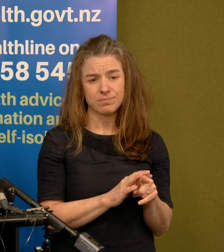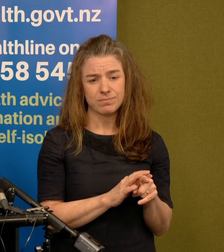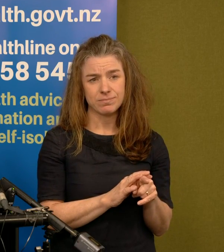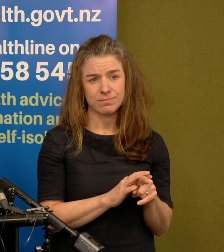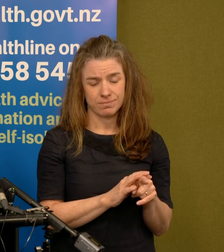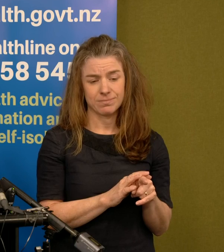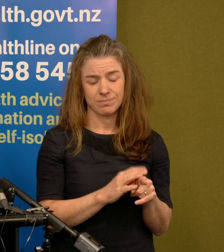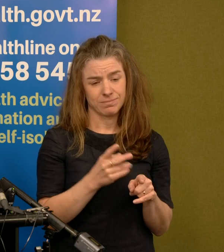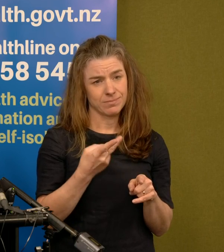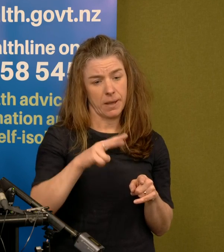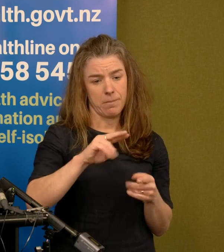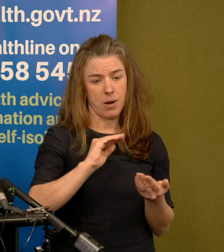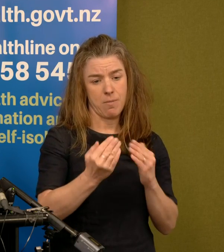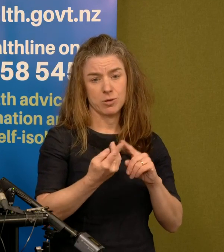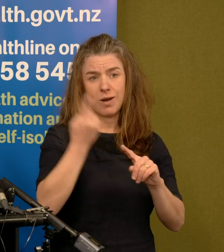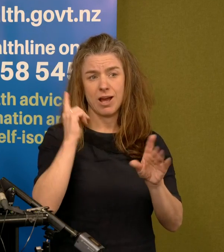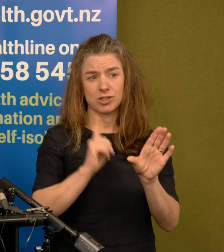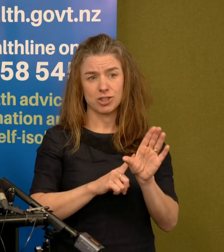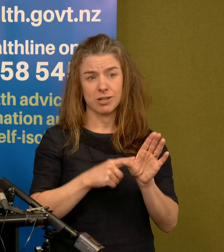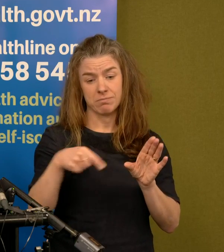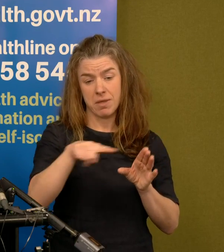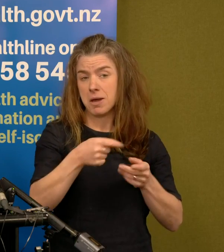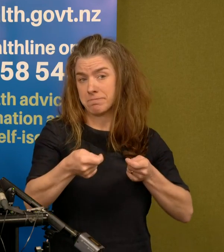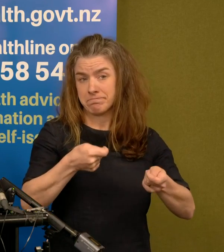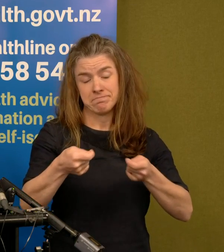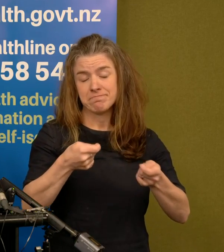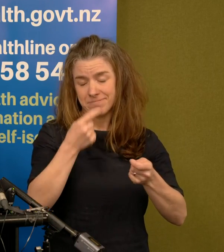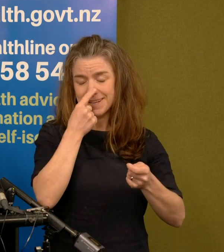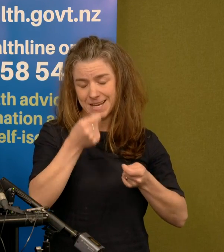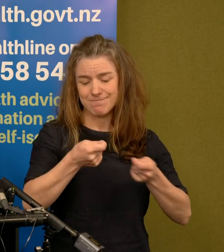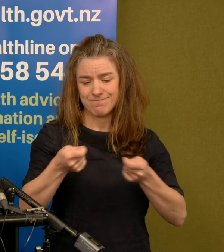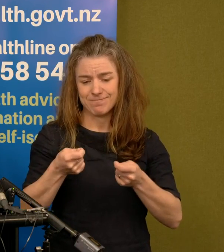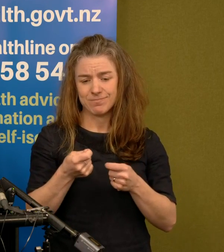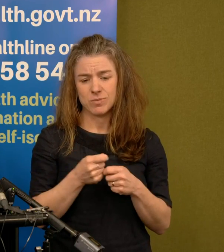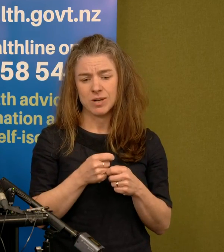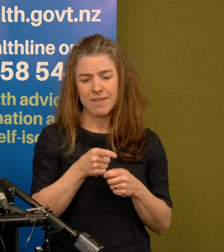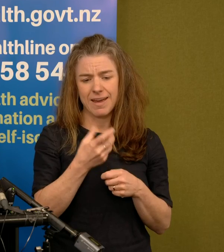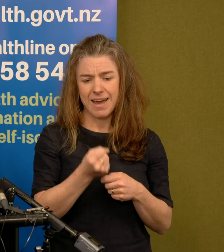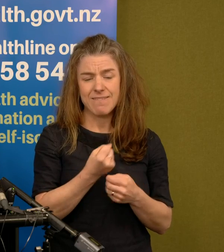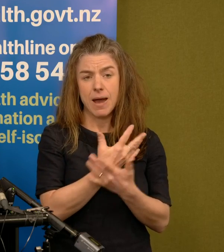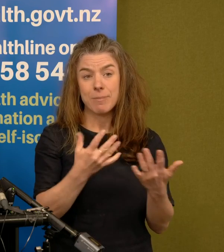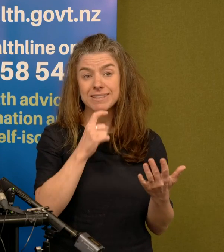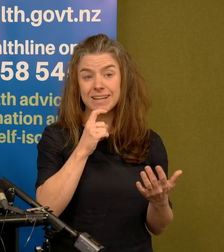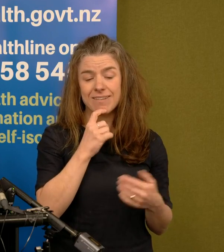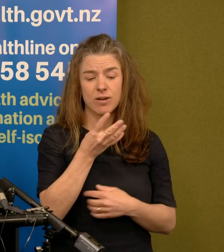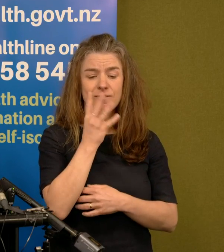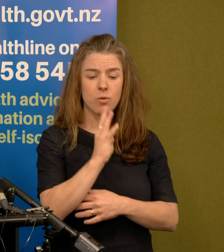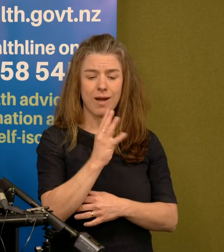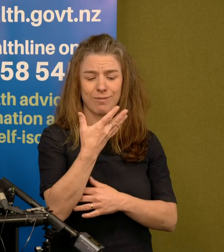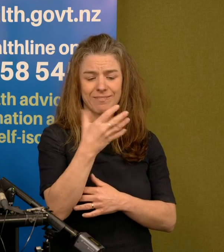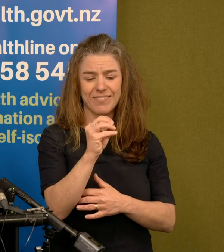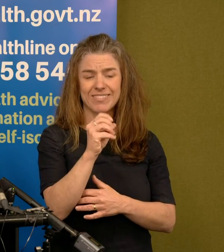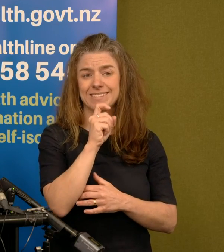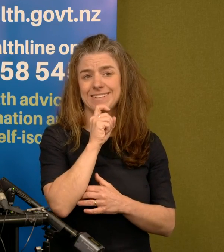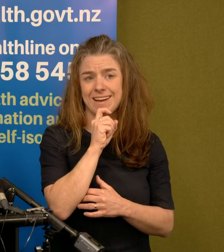time last year. They are coping. They have, you might be interested to know, over 450 staff and have trained up additional staff over